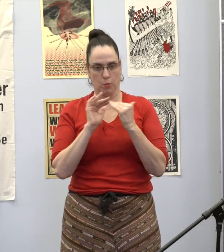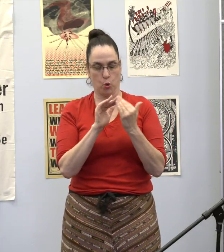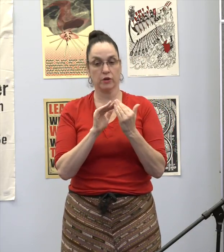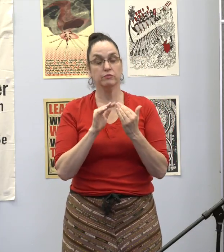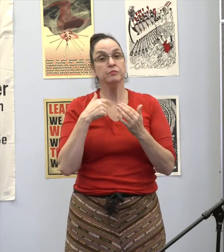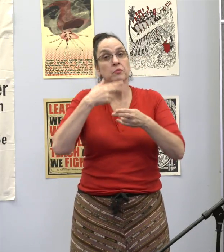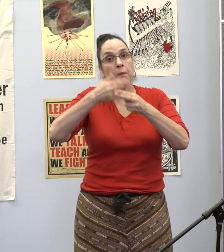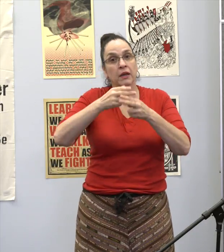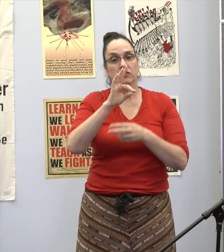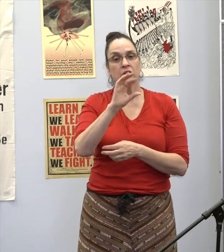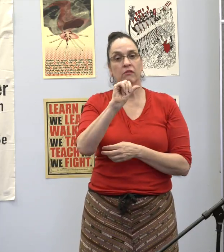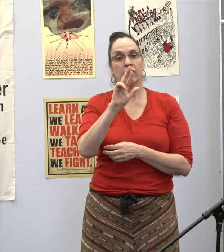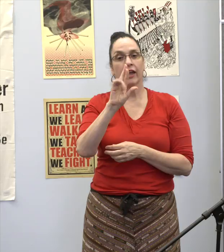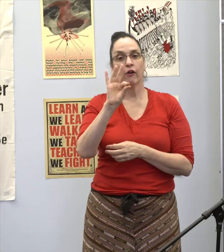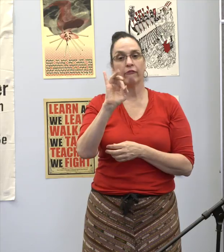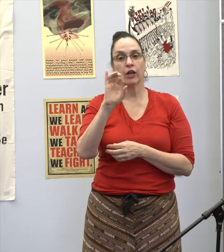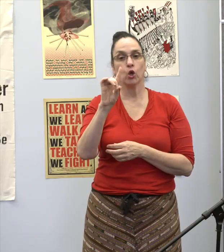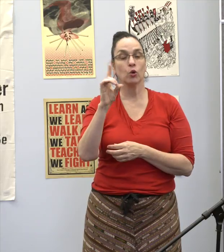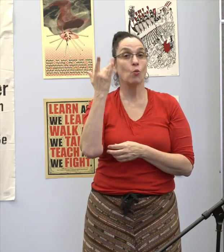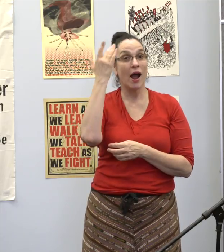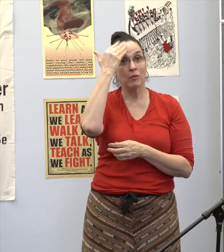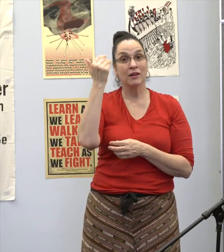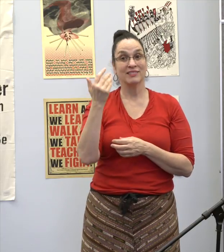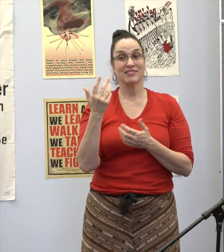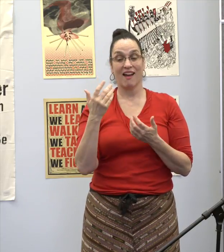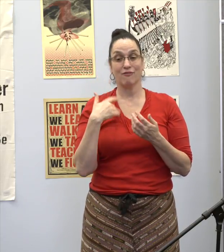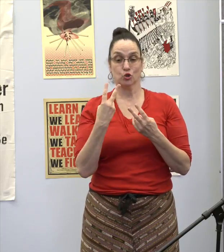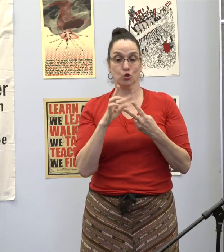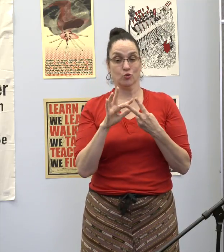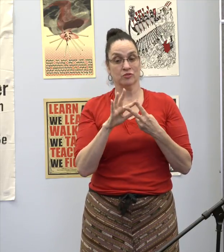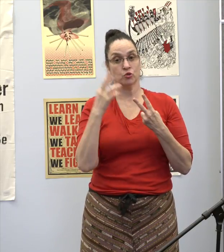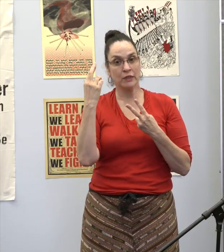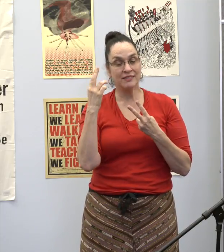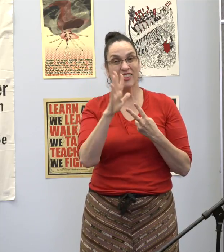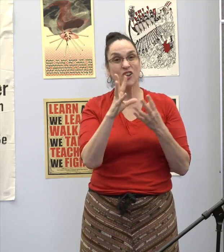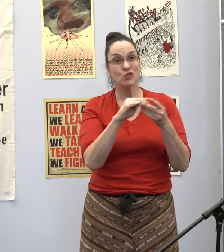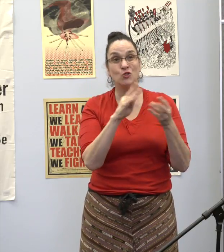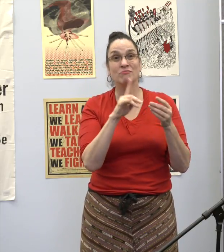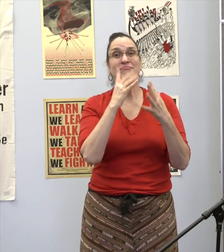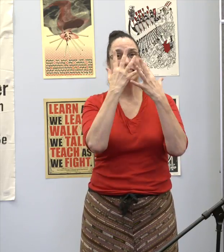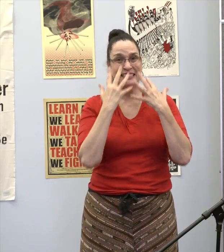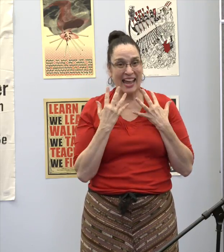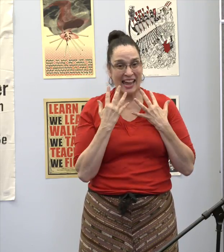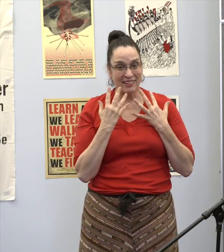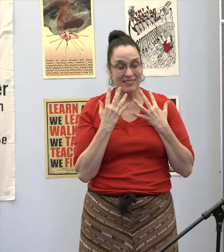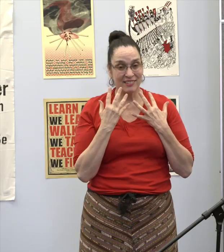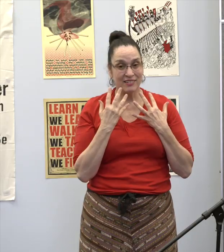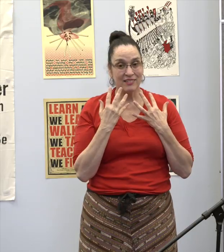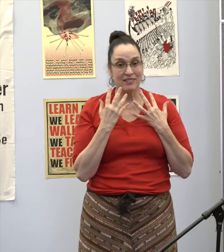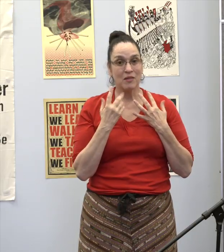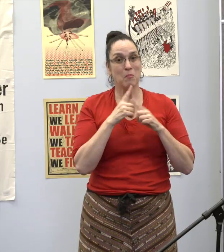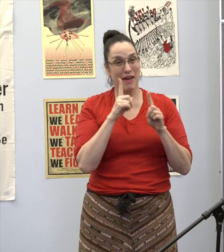that their story, as sad as it is, serves as a sort